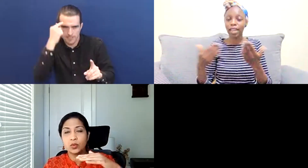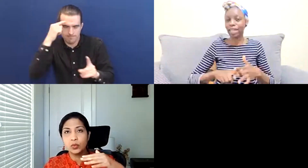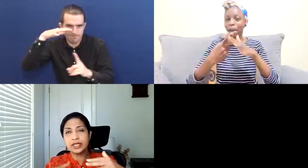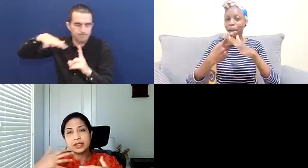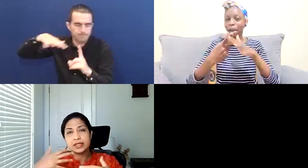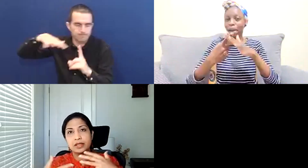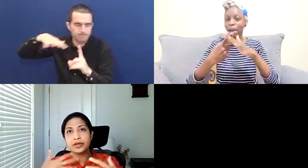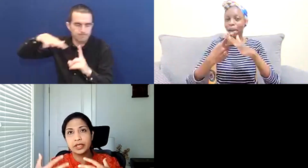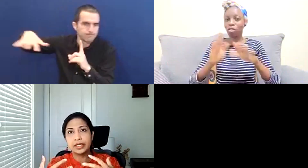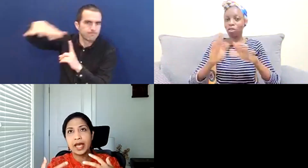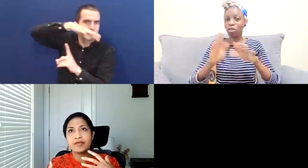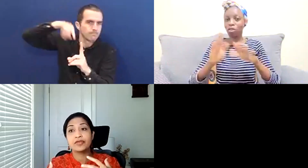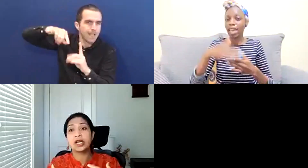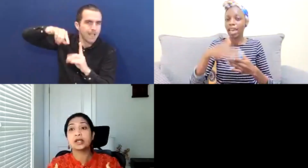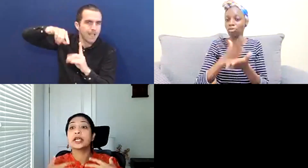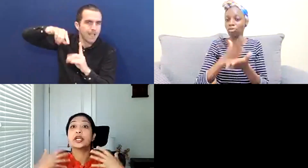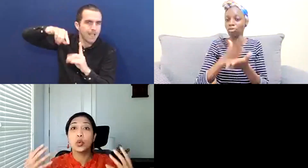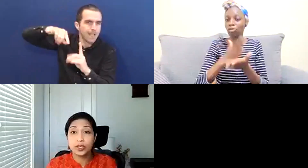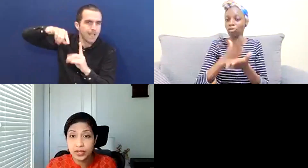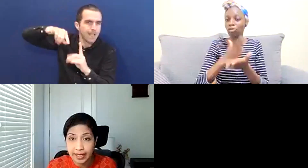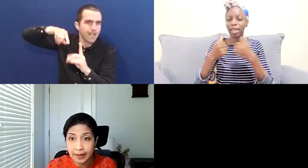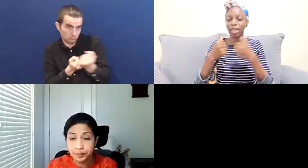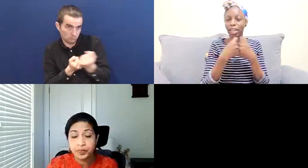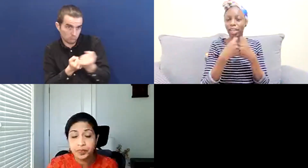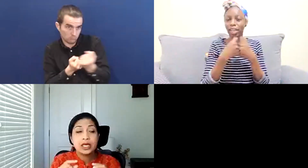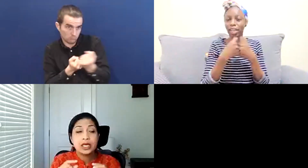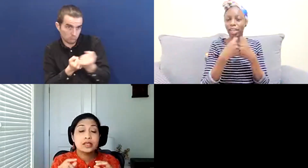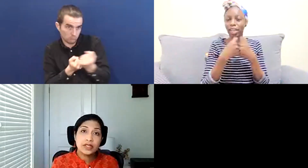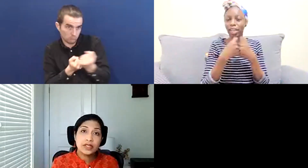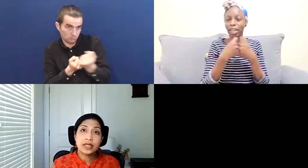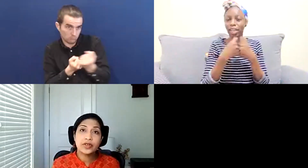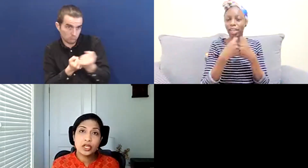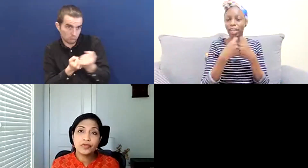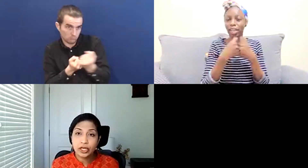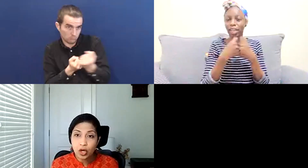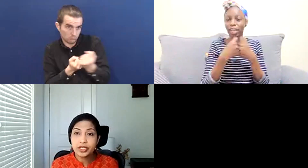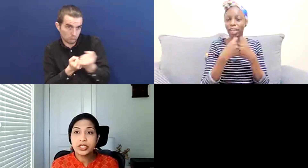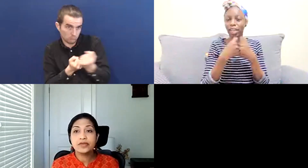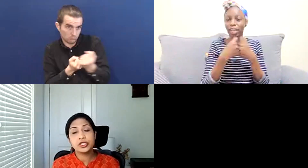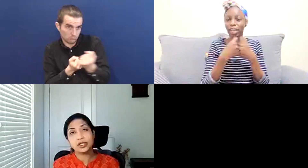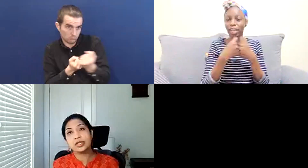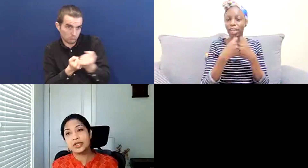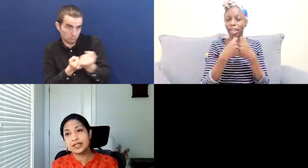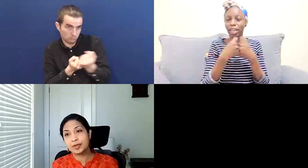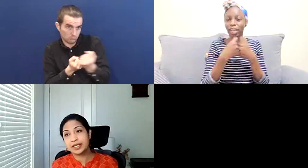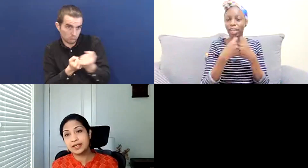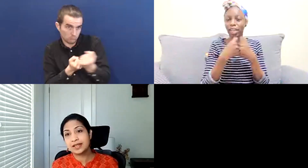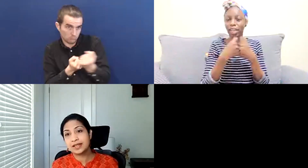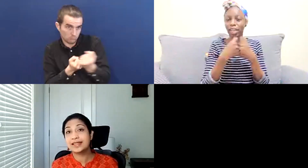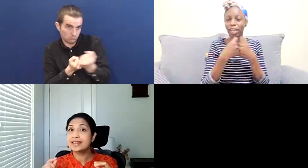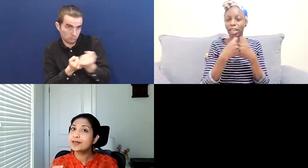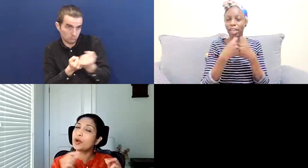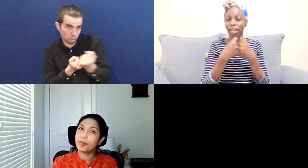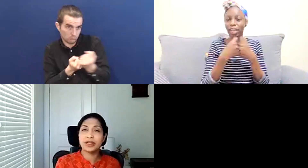and we still really have difficulty in going to scale. Service delivery of technology for children with disabilities